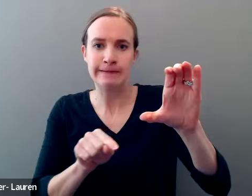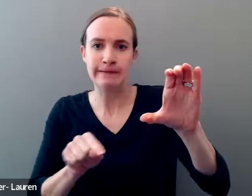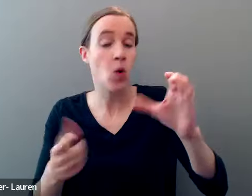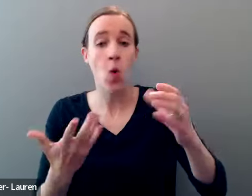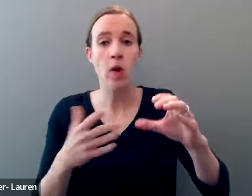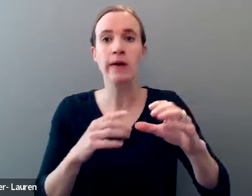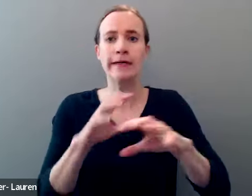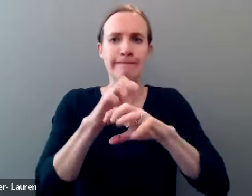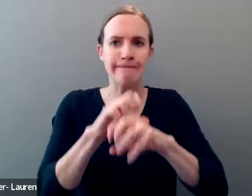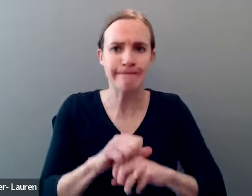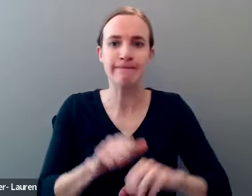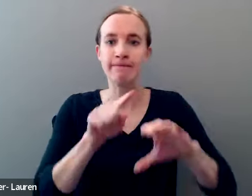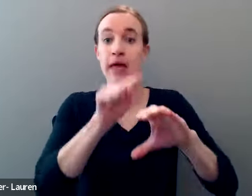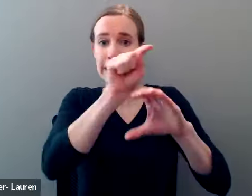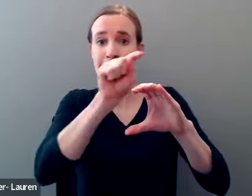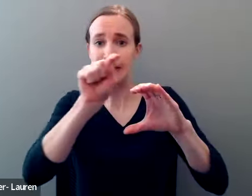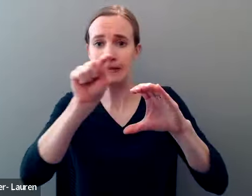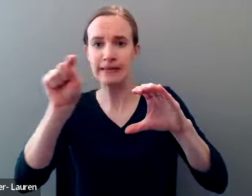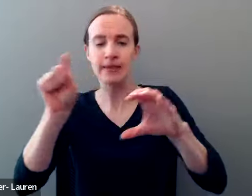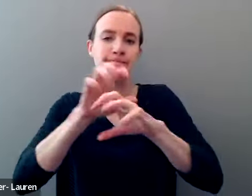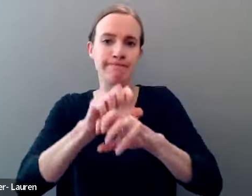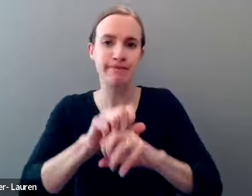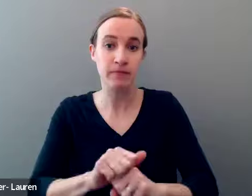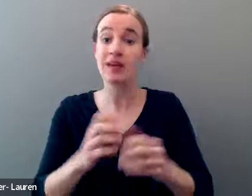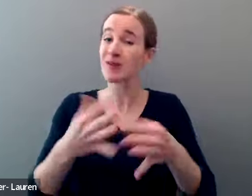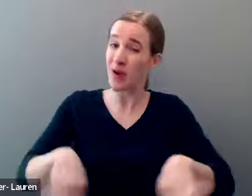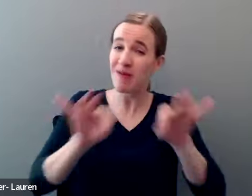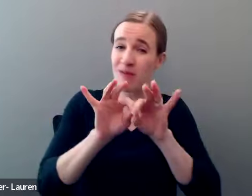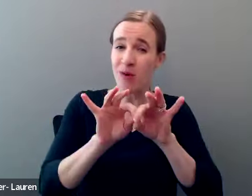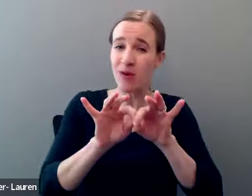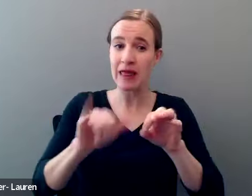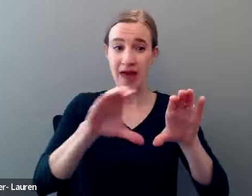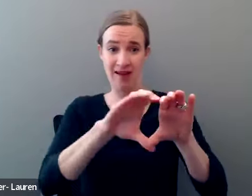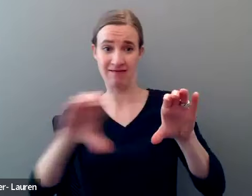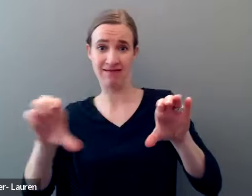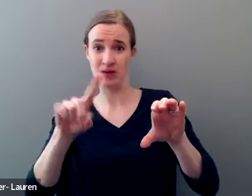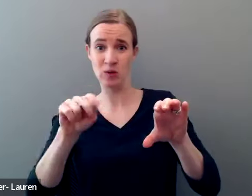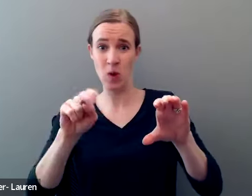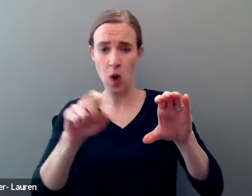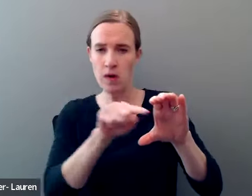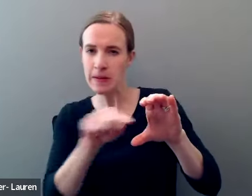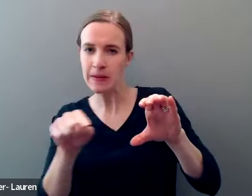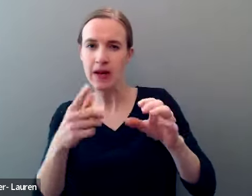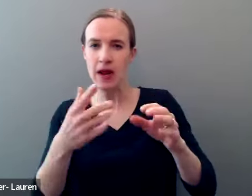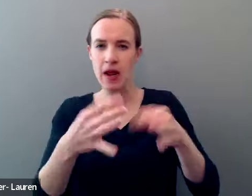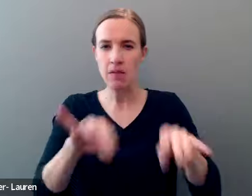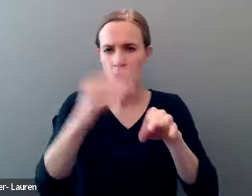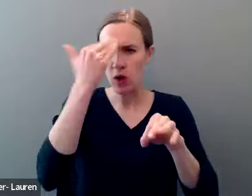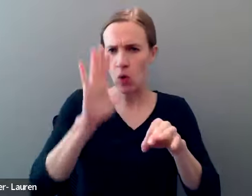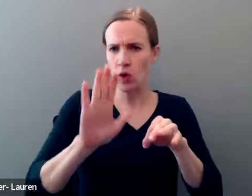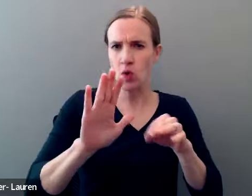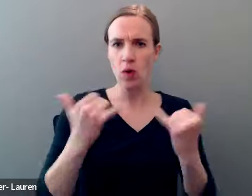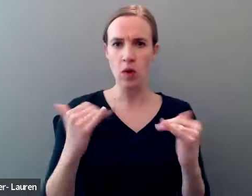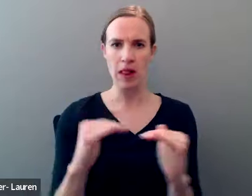this resiliency zone is being able to know where you are and when you get bumped out, high